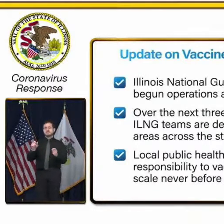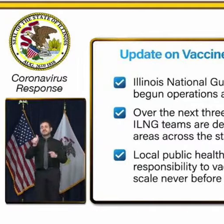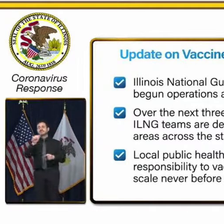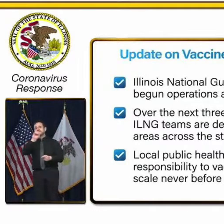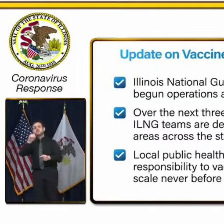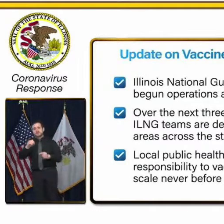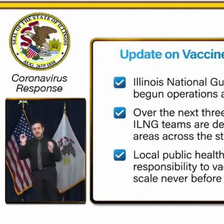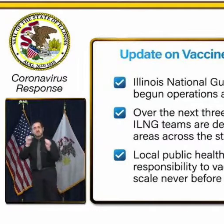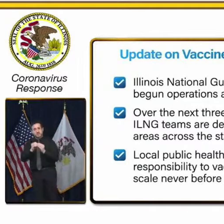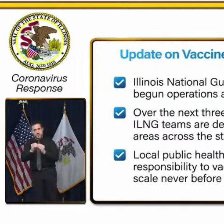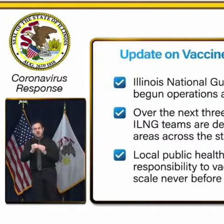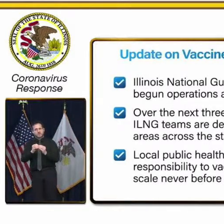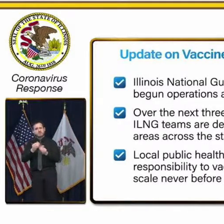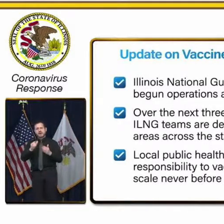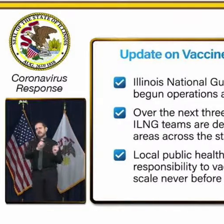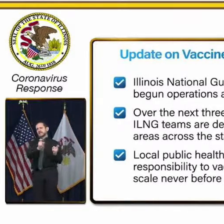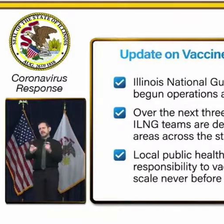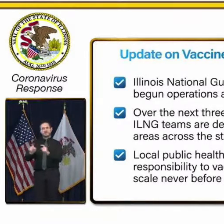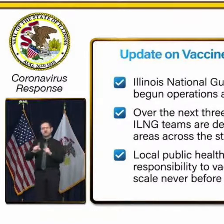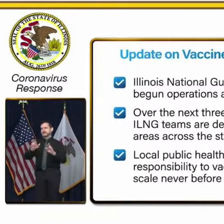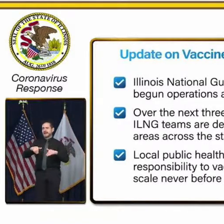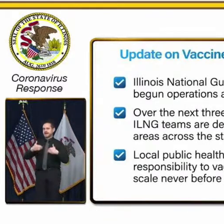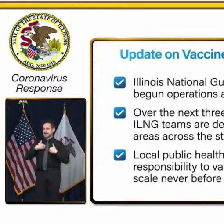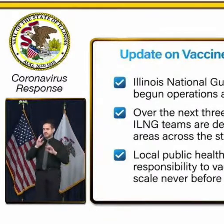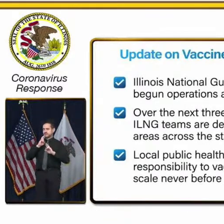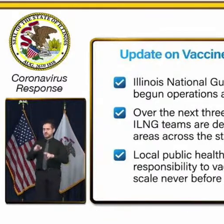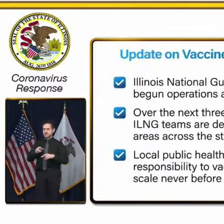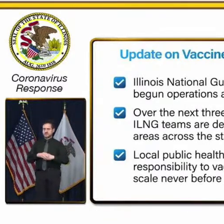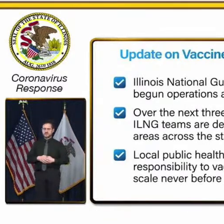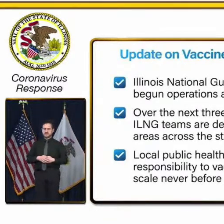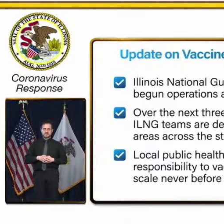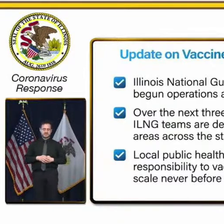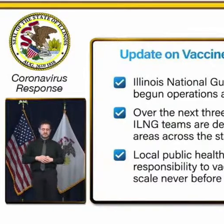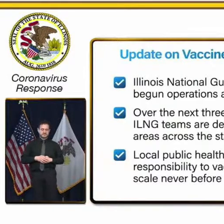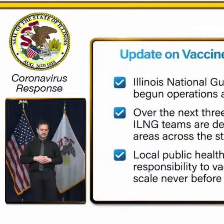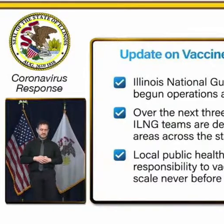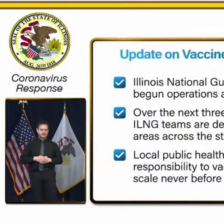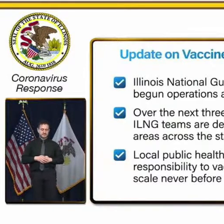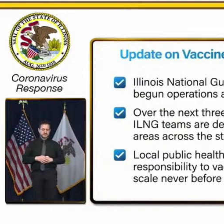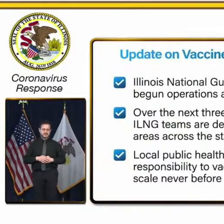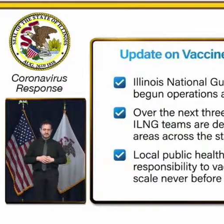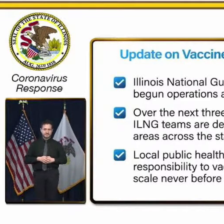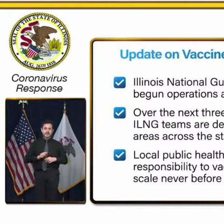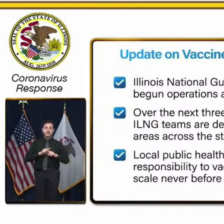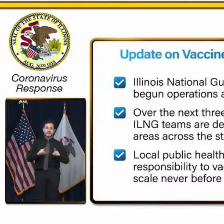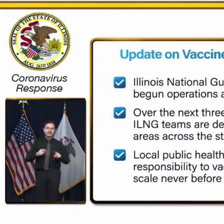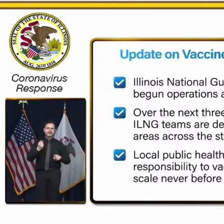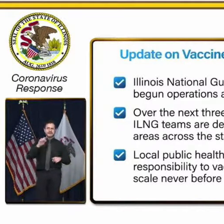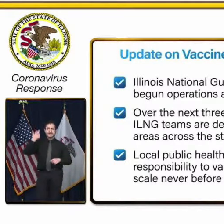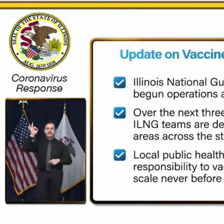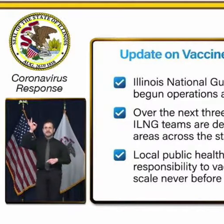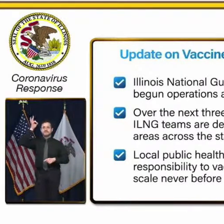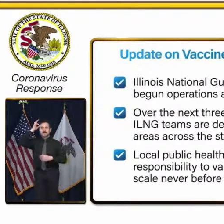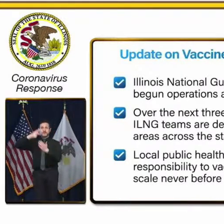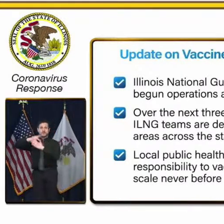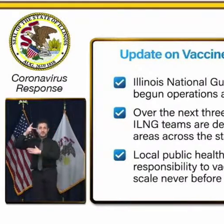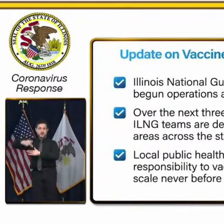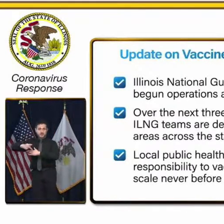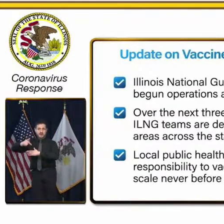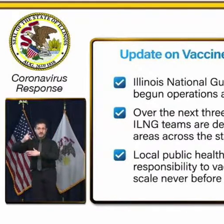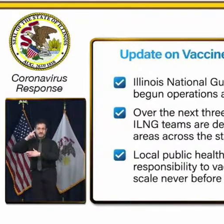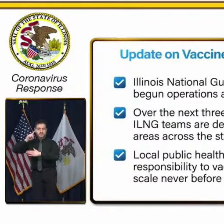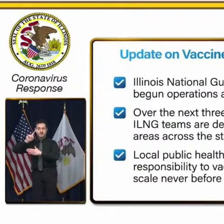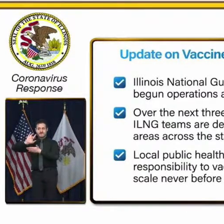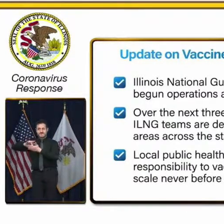have yet to be reported. Unfortunately, the same cannot be said for the Federal Pharmacy Partnership Program for long-term